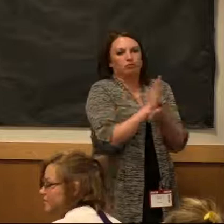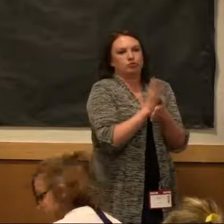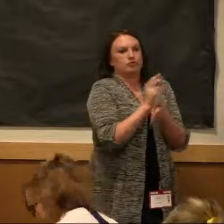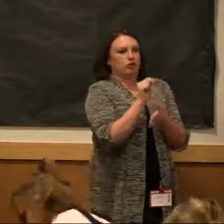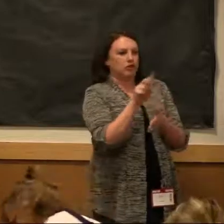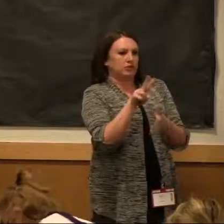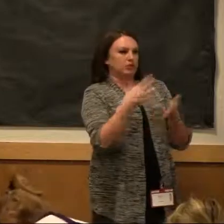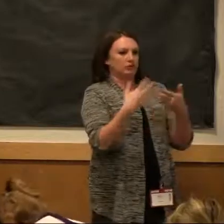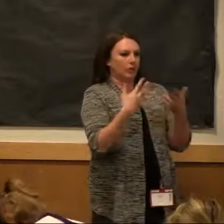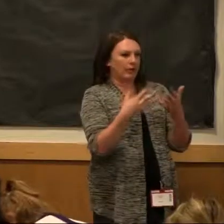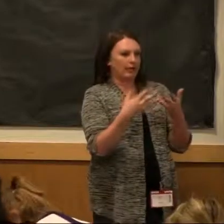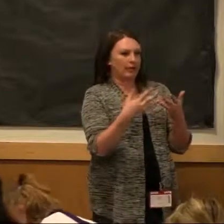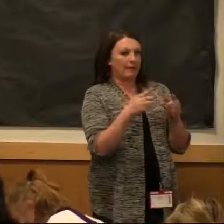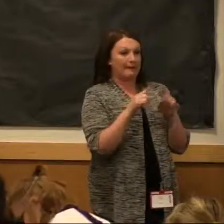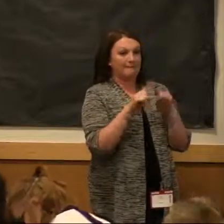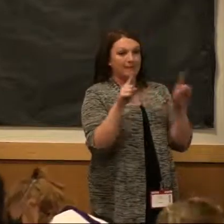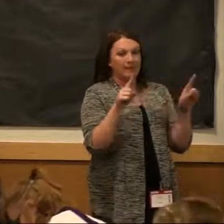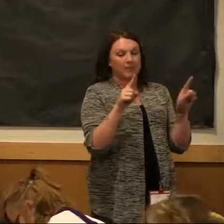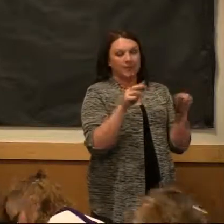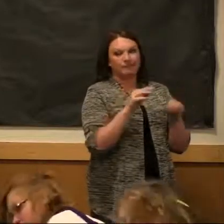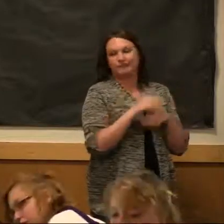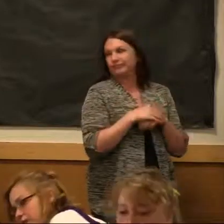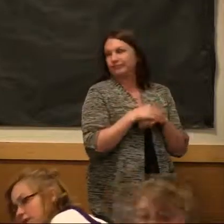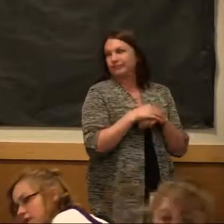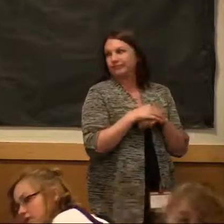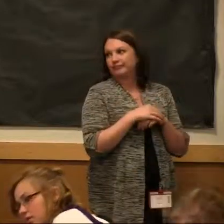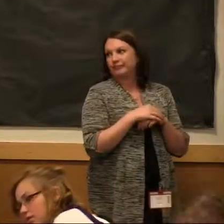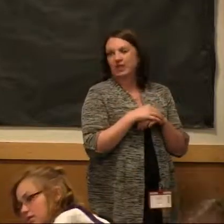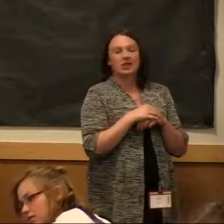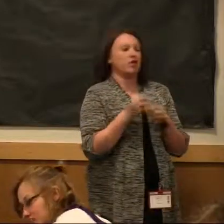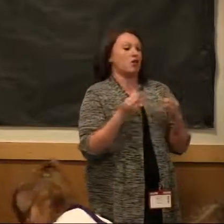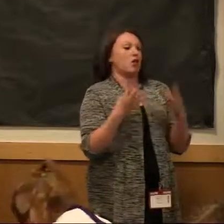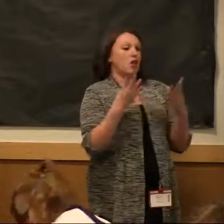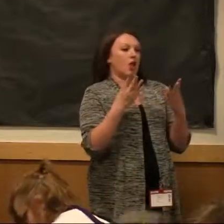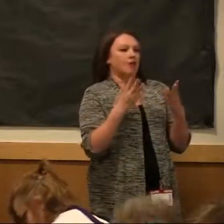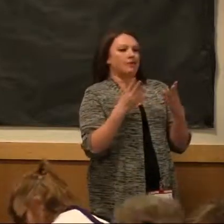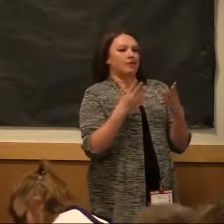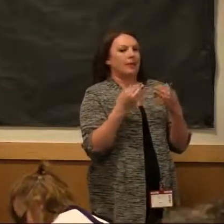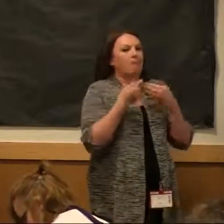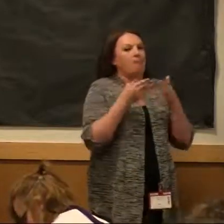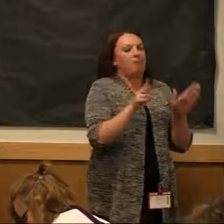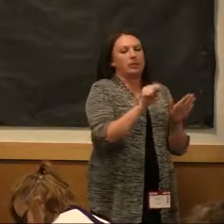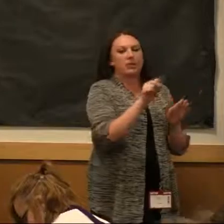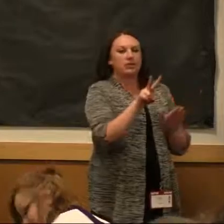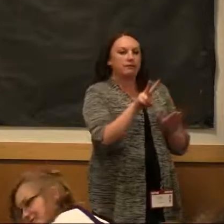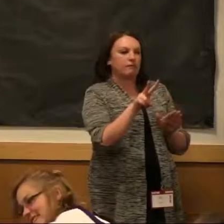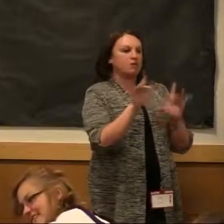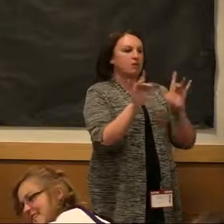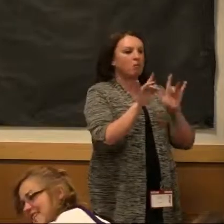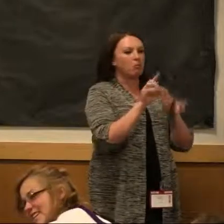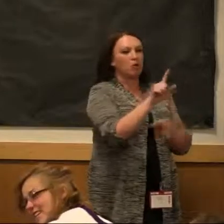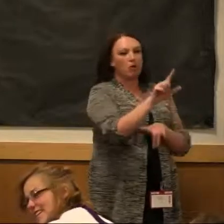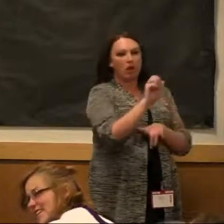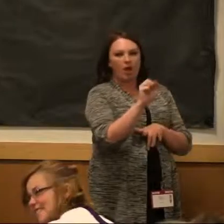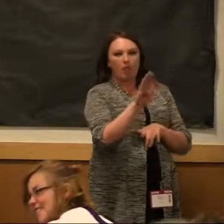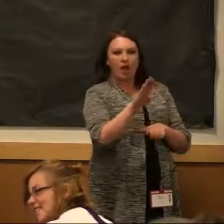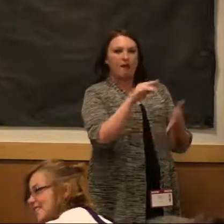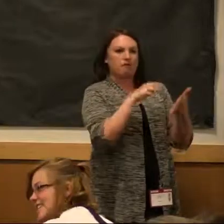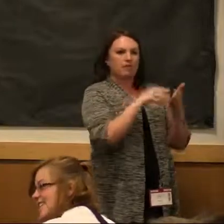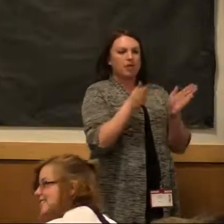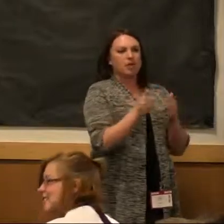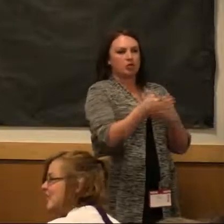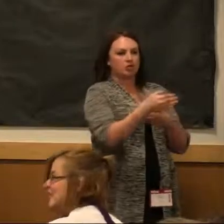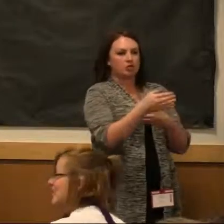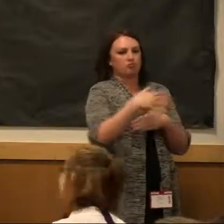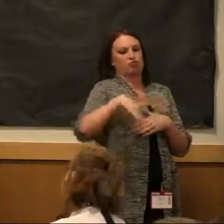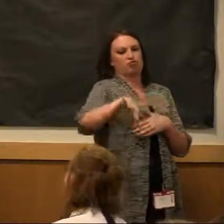in their halls. Lots of lounge spaces, public TVs, computer labs, study rooms, things like that around